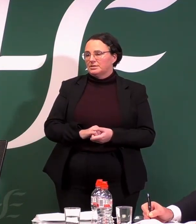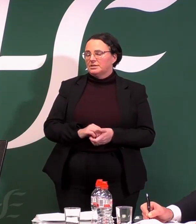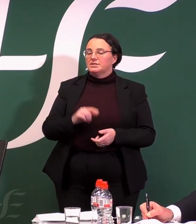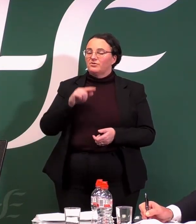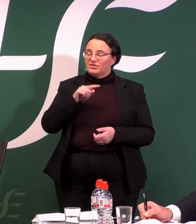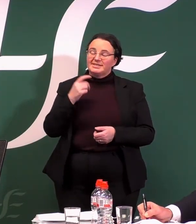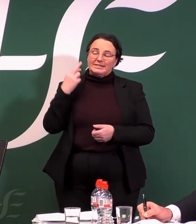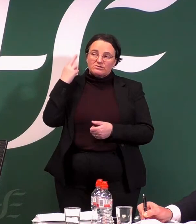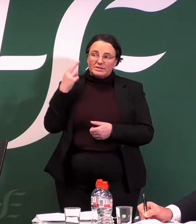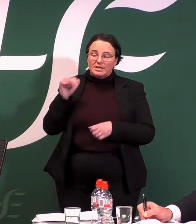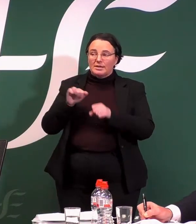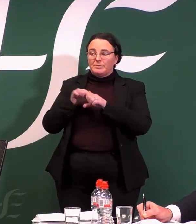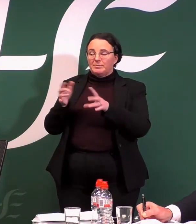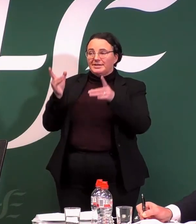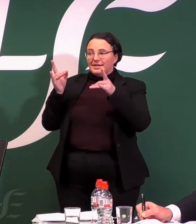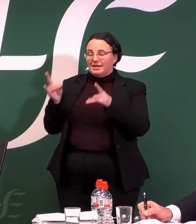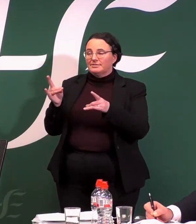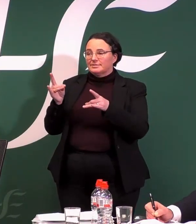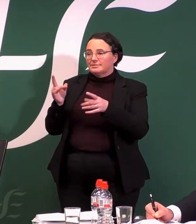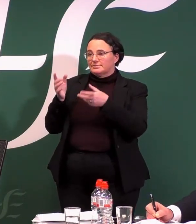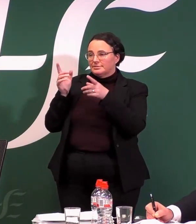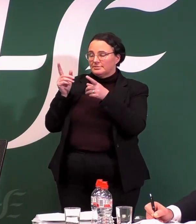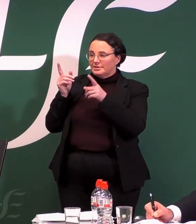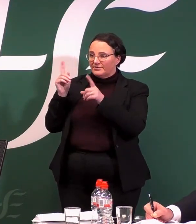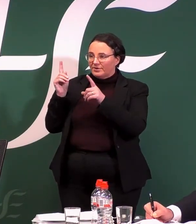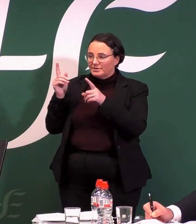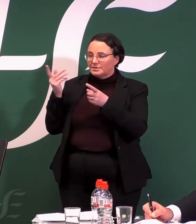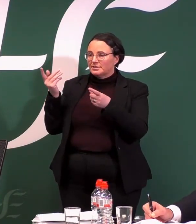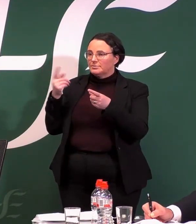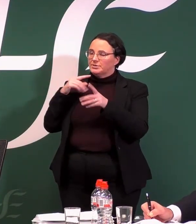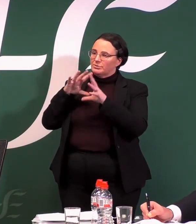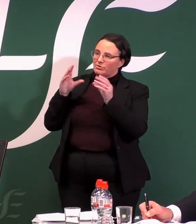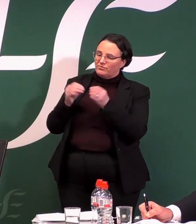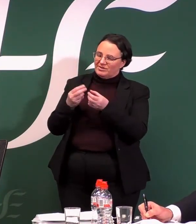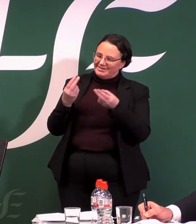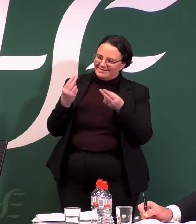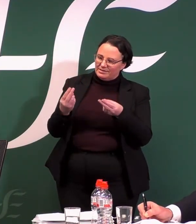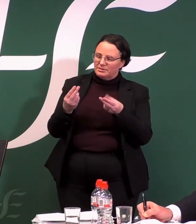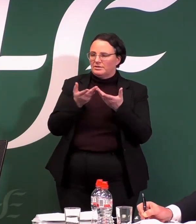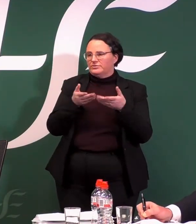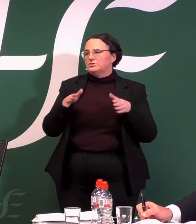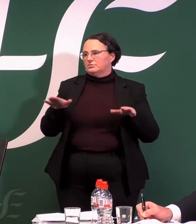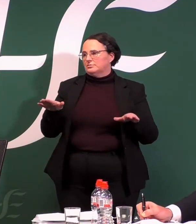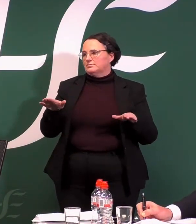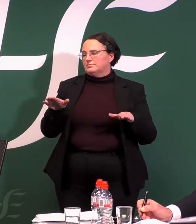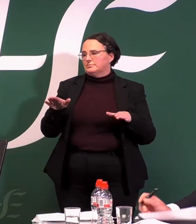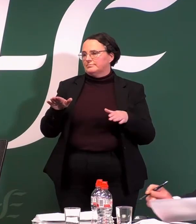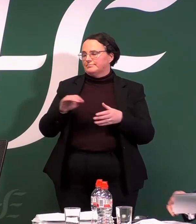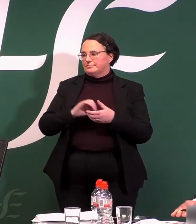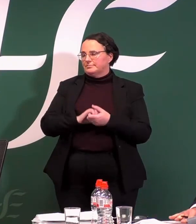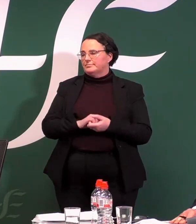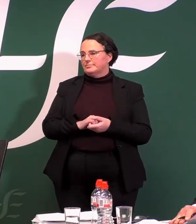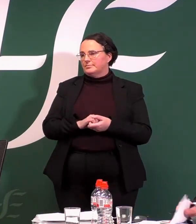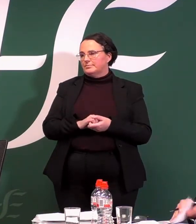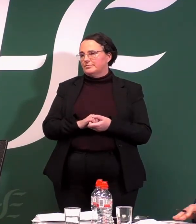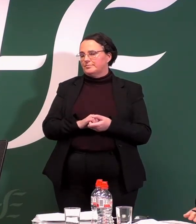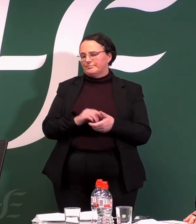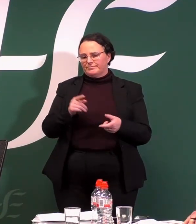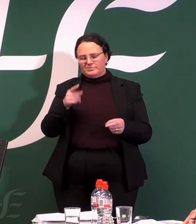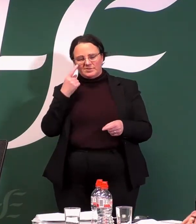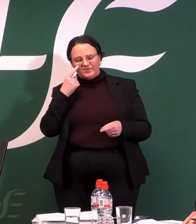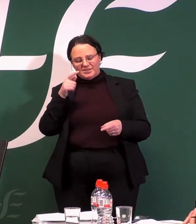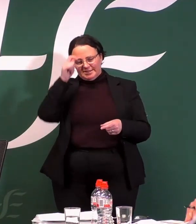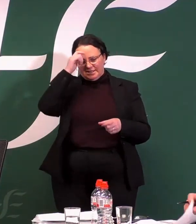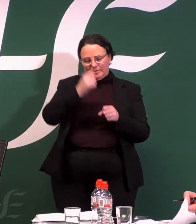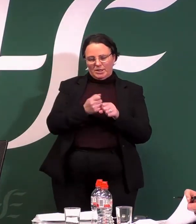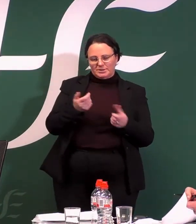public health advice, not just focused on COVID alone, but focused on the entire needs of children and what presented the balance of risks